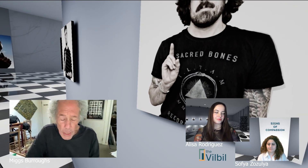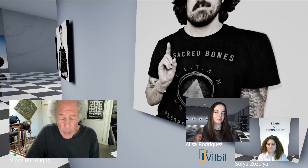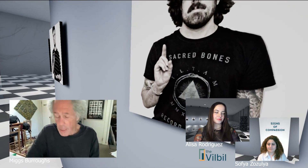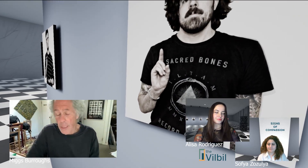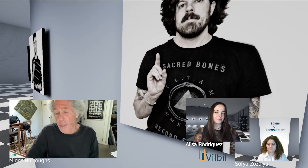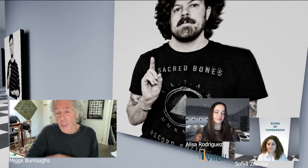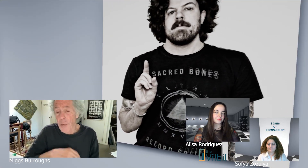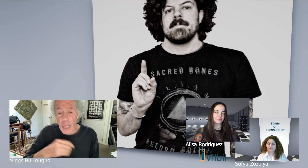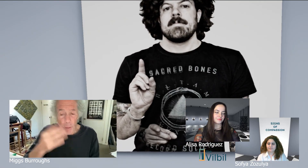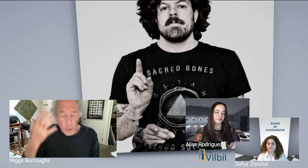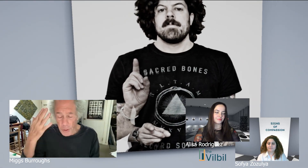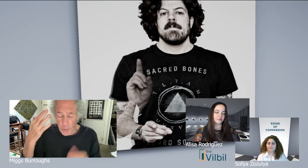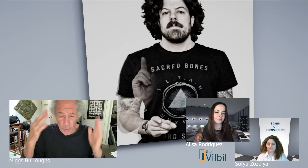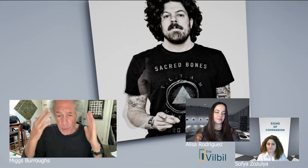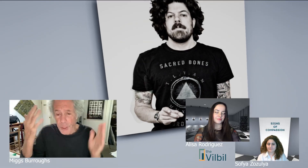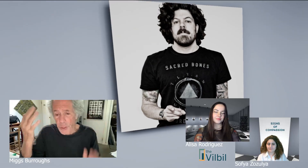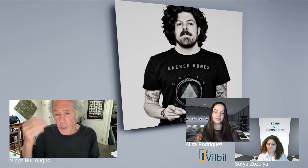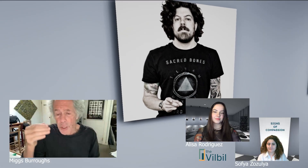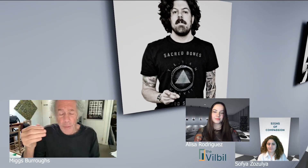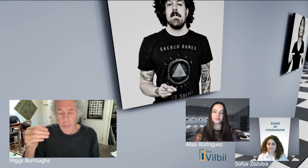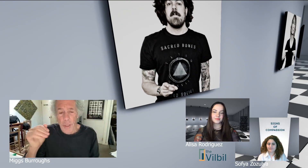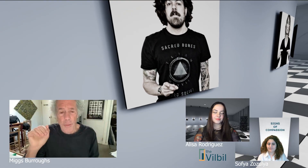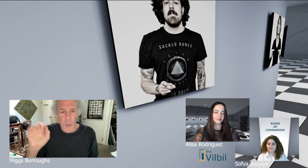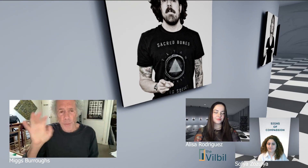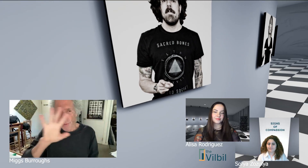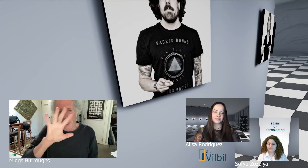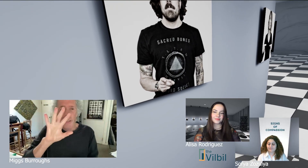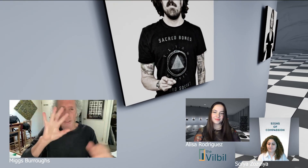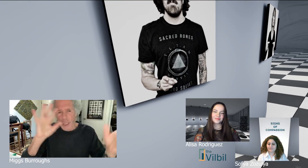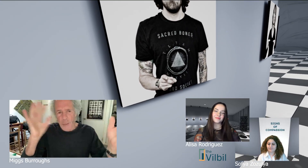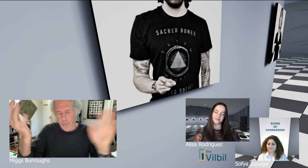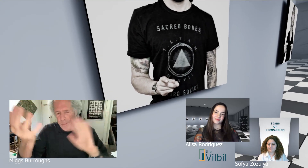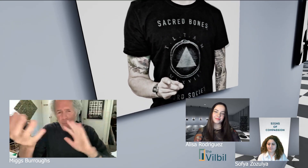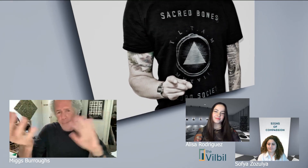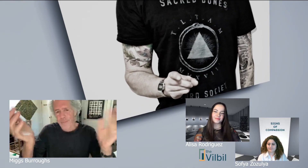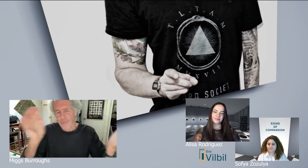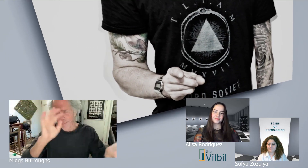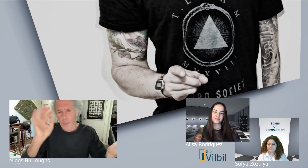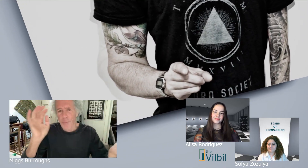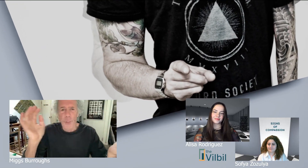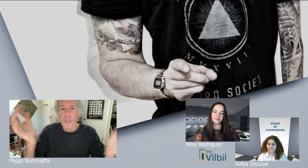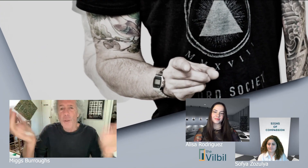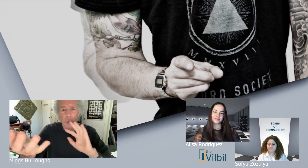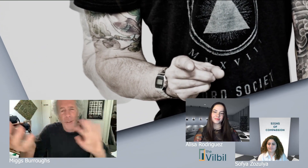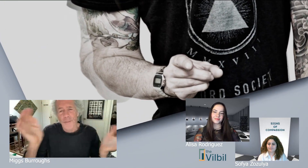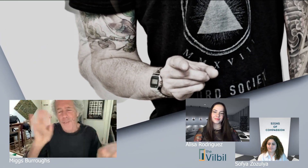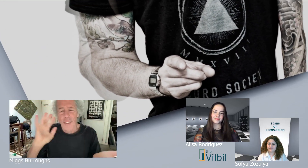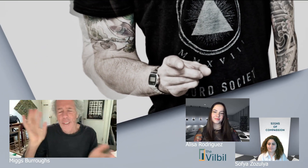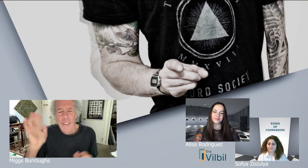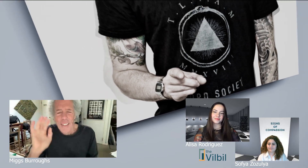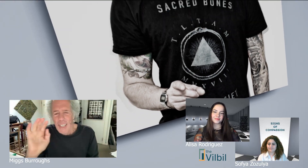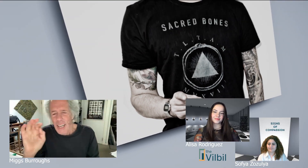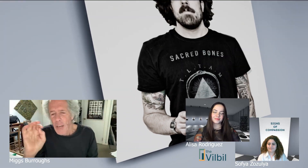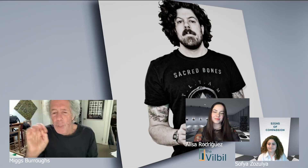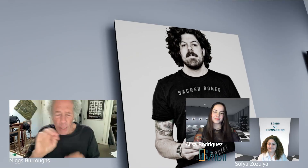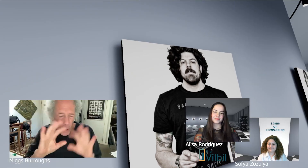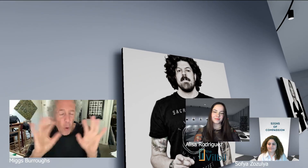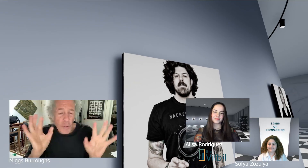and he came back with this brilliant thought of, I put Braille on a Braille wheel, but